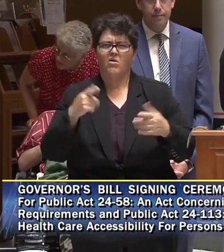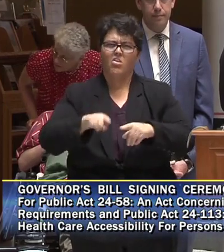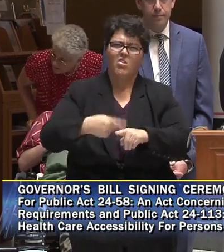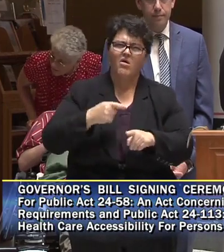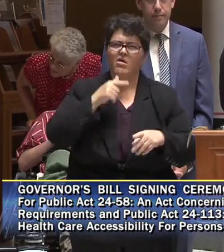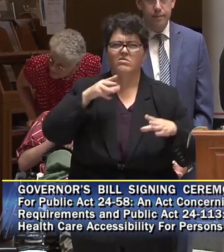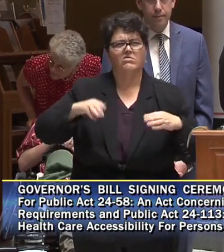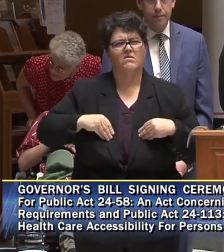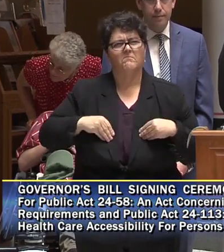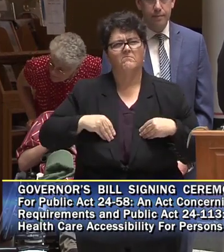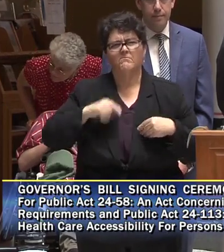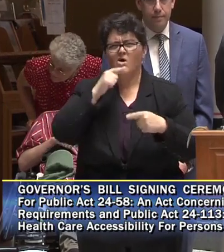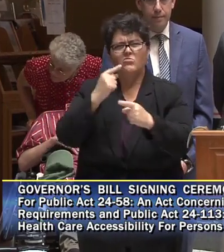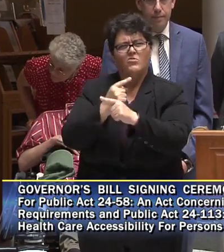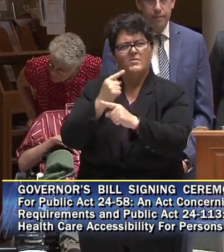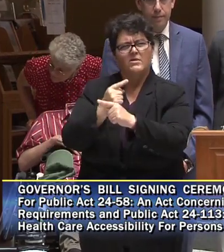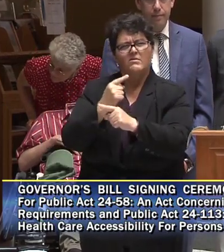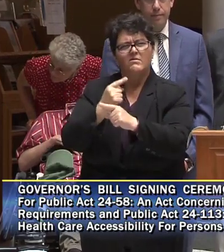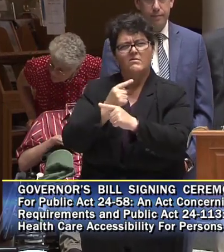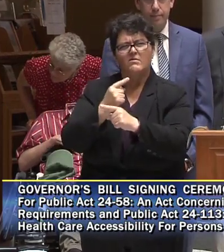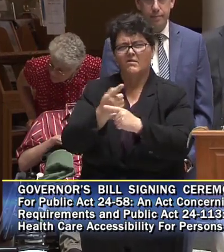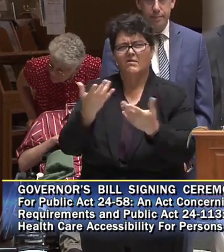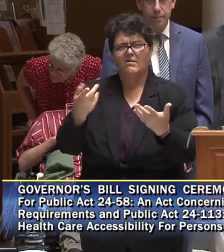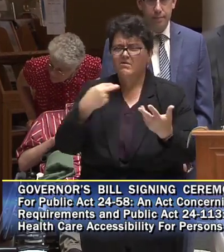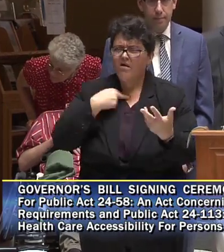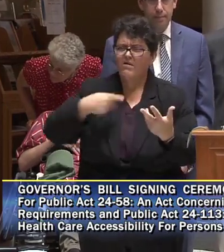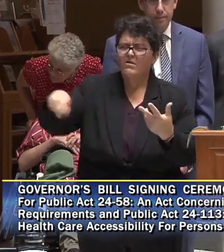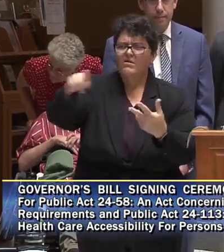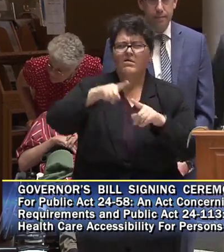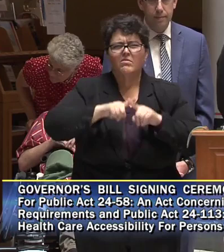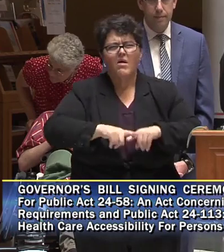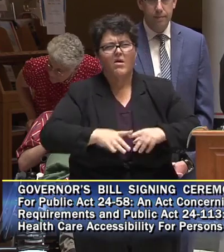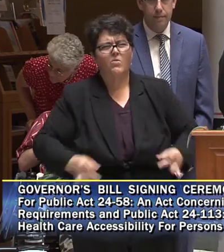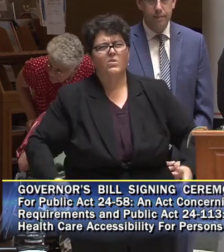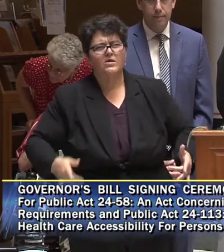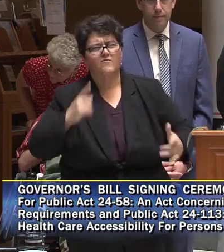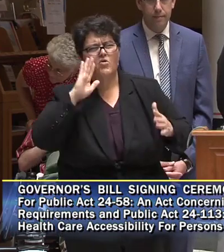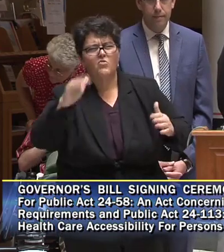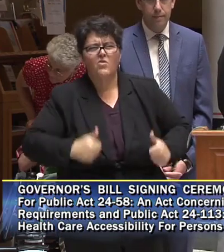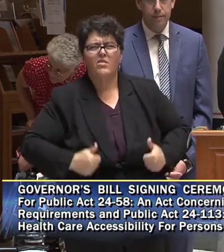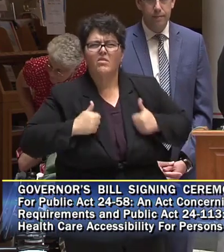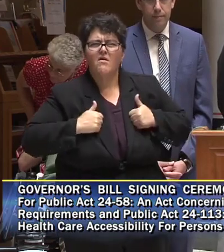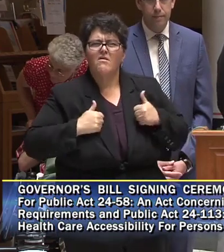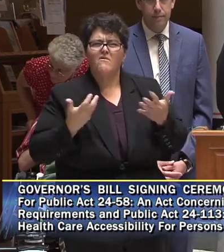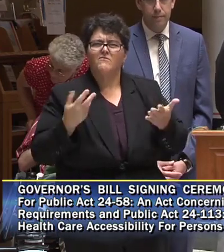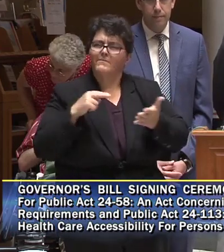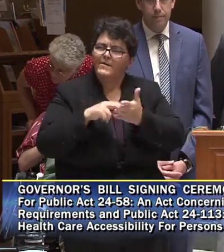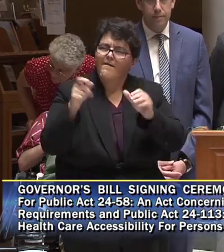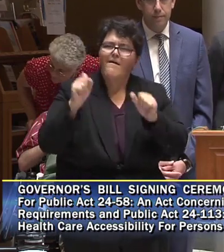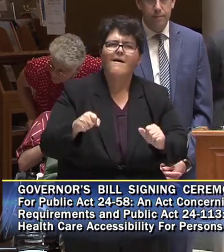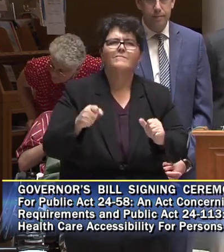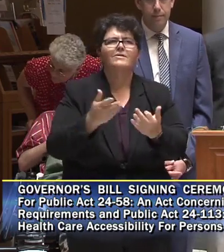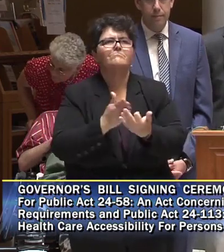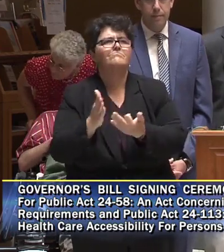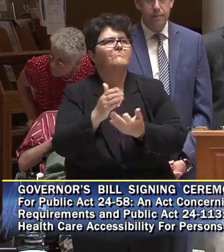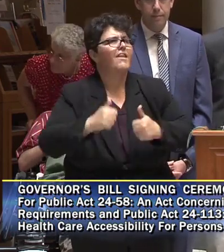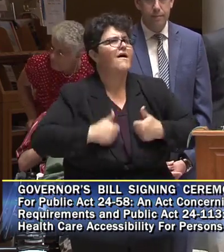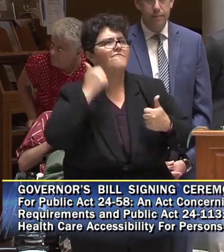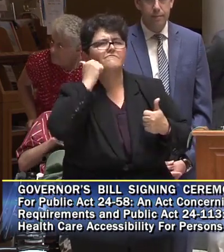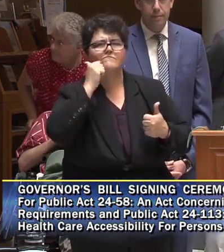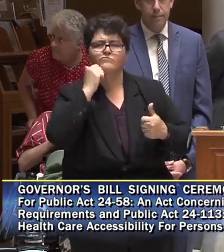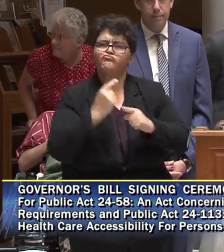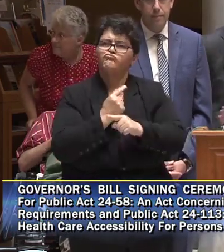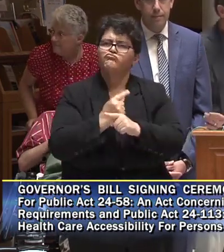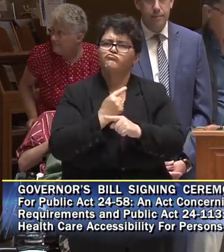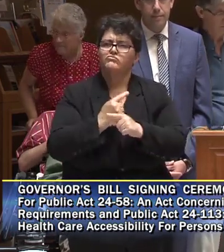for someone who depends on a wheelchair assistance to not have the means to get around, and their lives